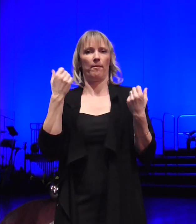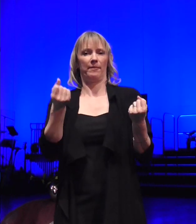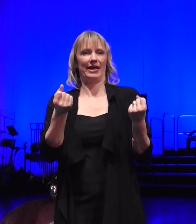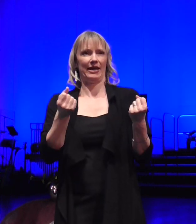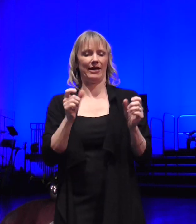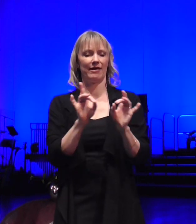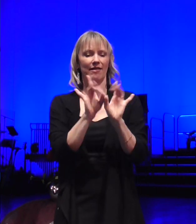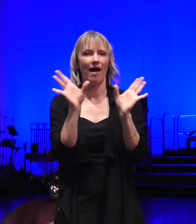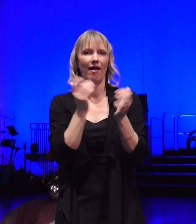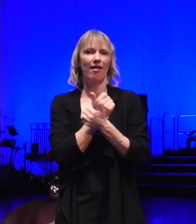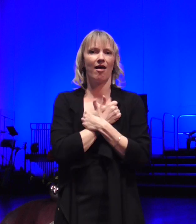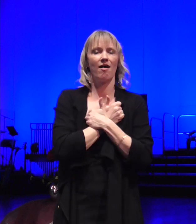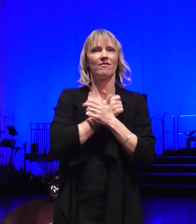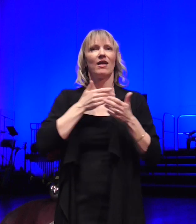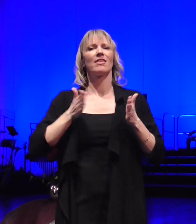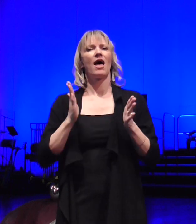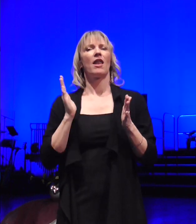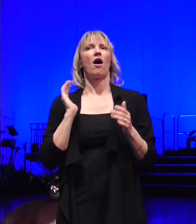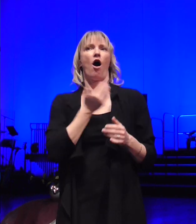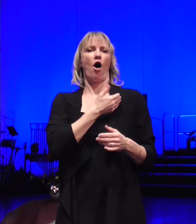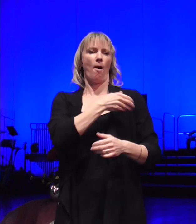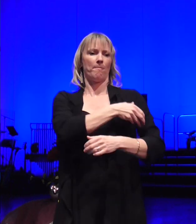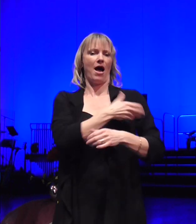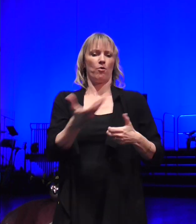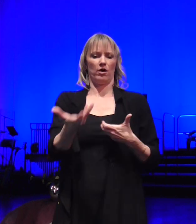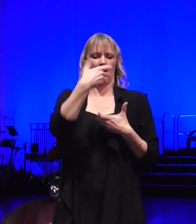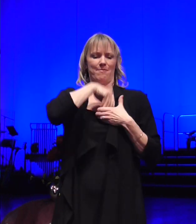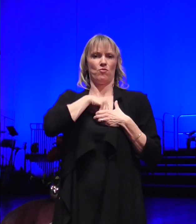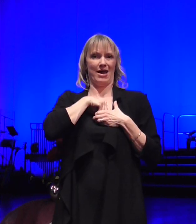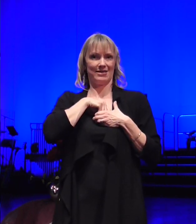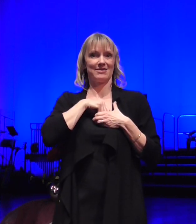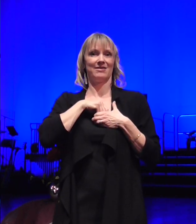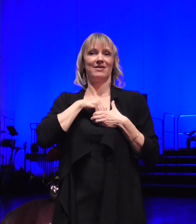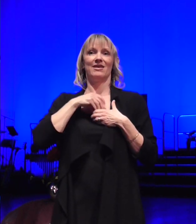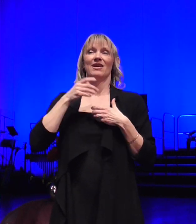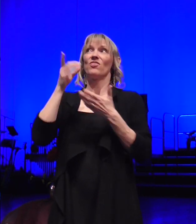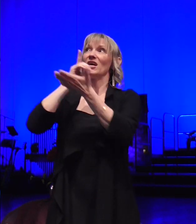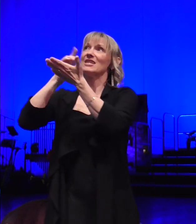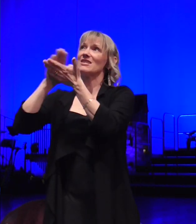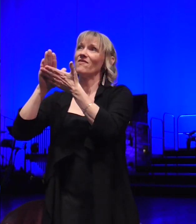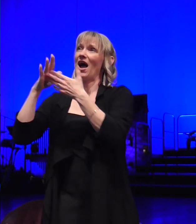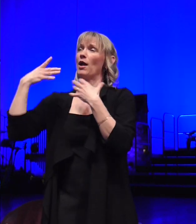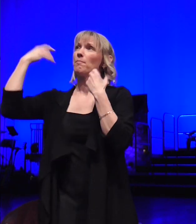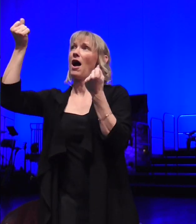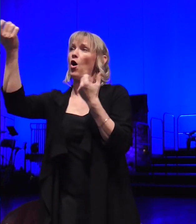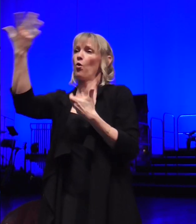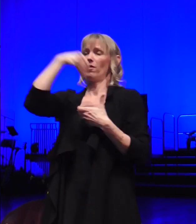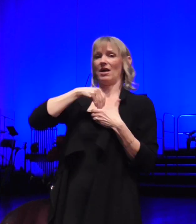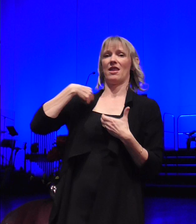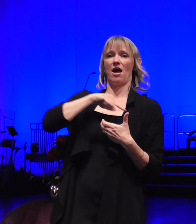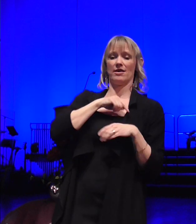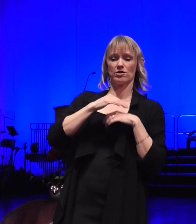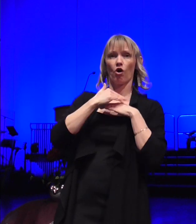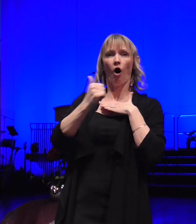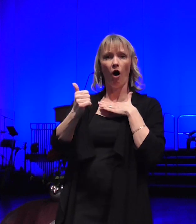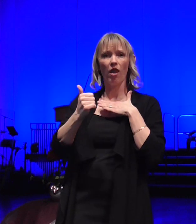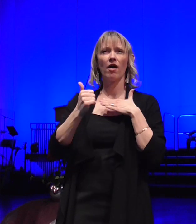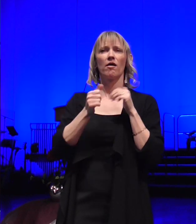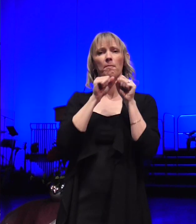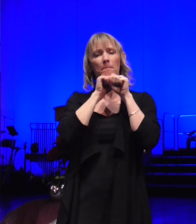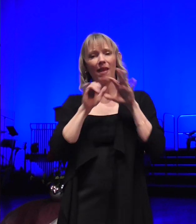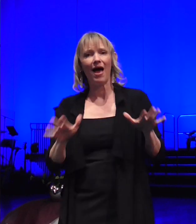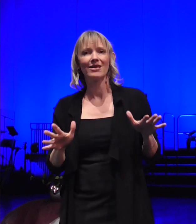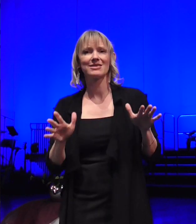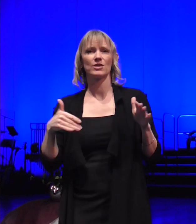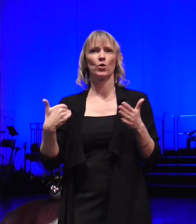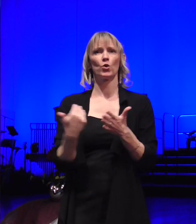our own power in this moment, that power of the divine in us, calling to come forth to bless in